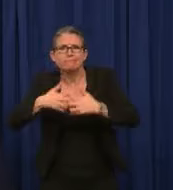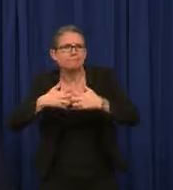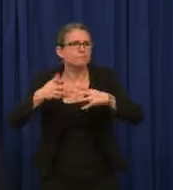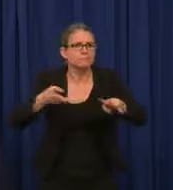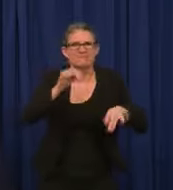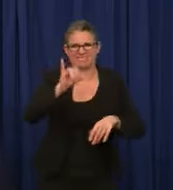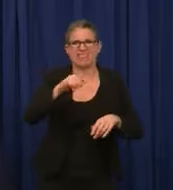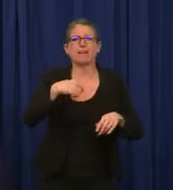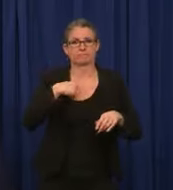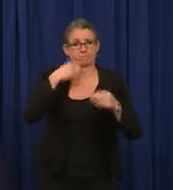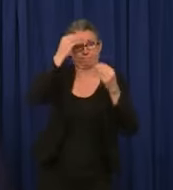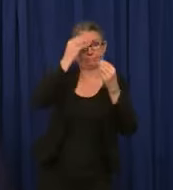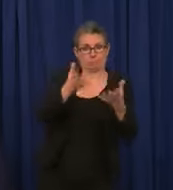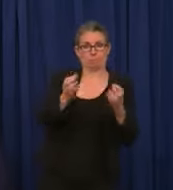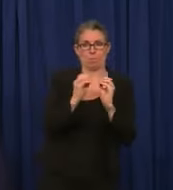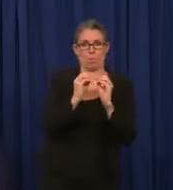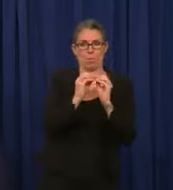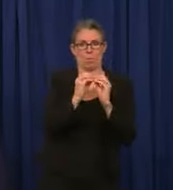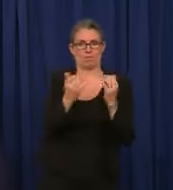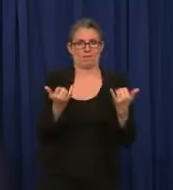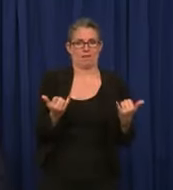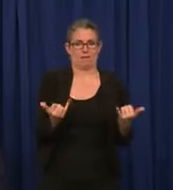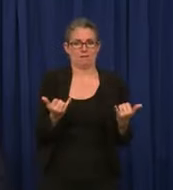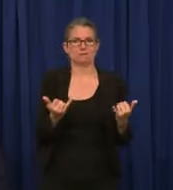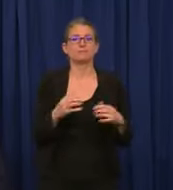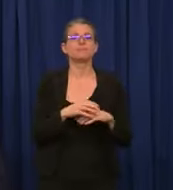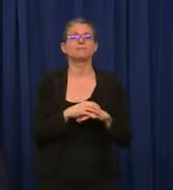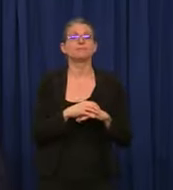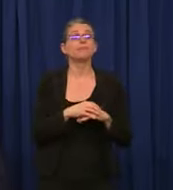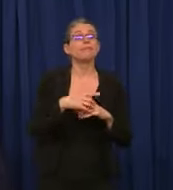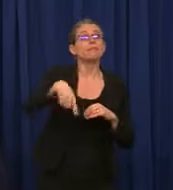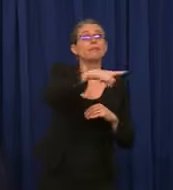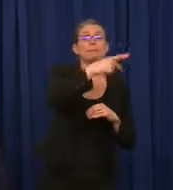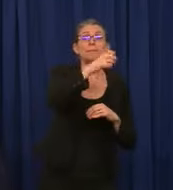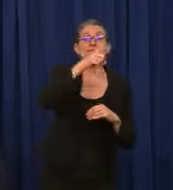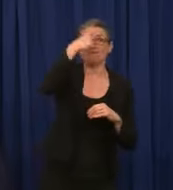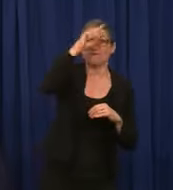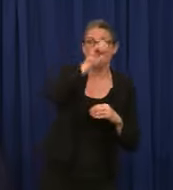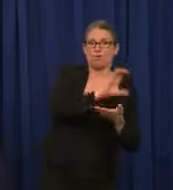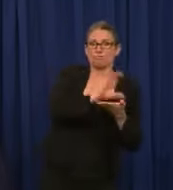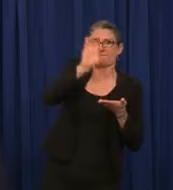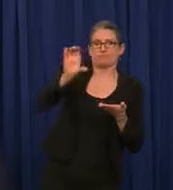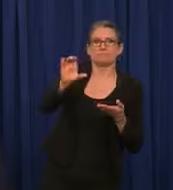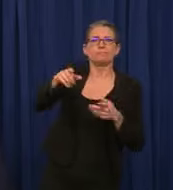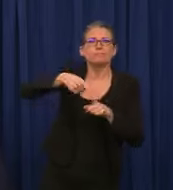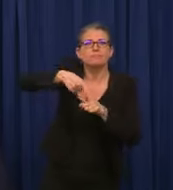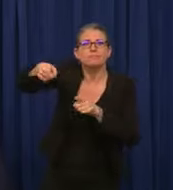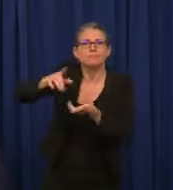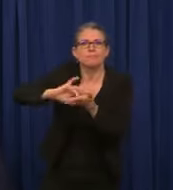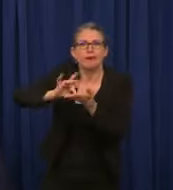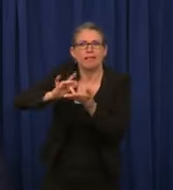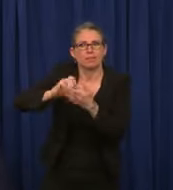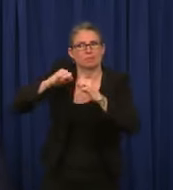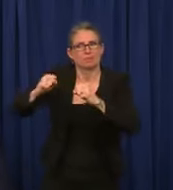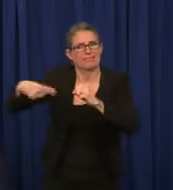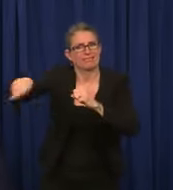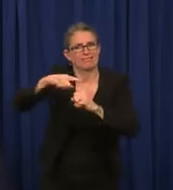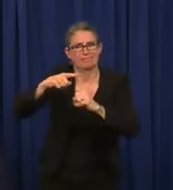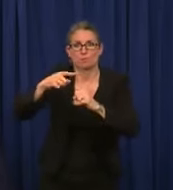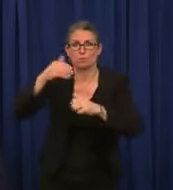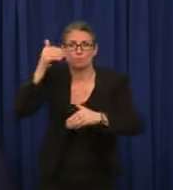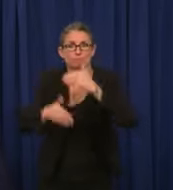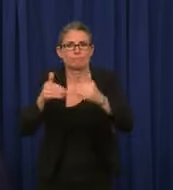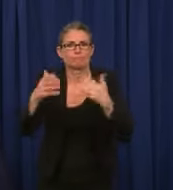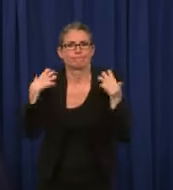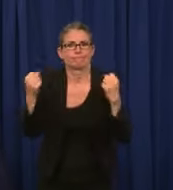equipment that has been in national shortage for several weeks now. Just this morning, Maine